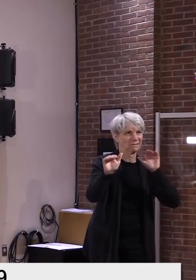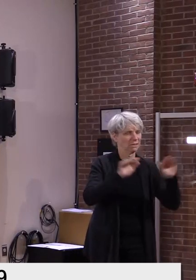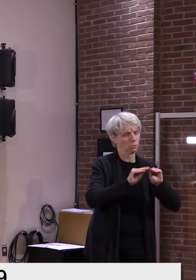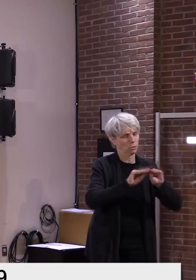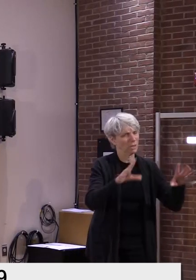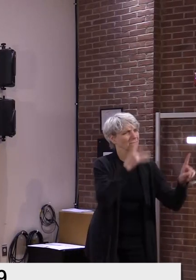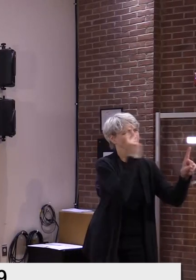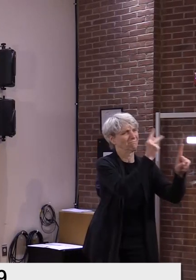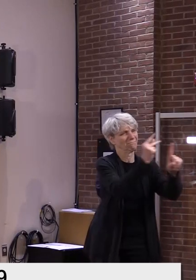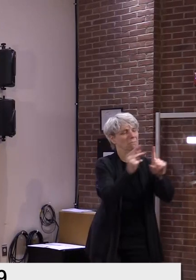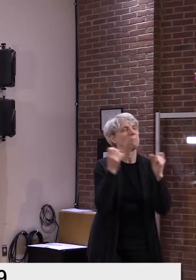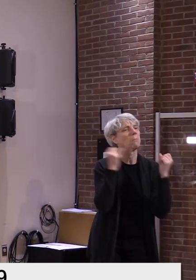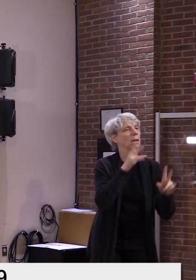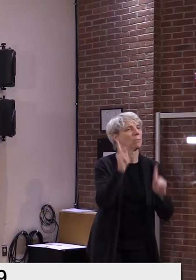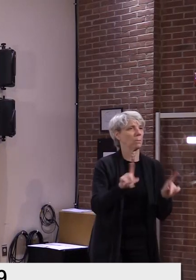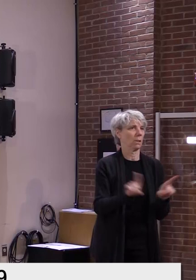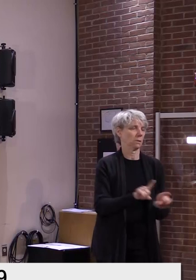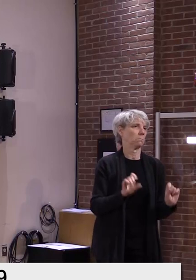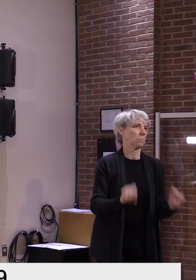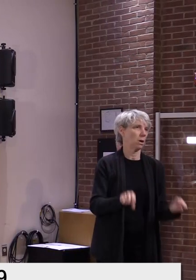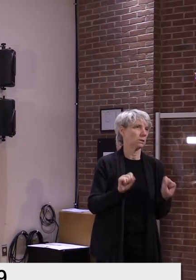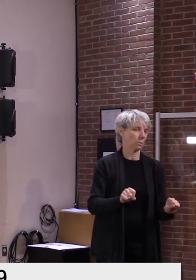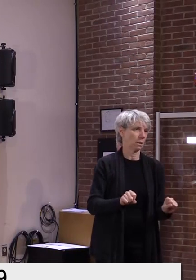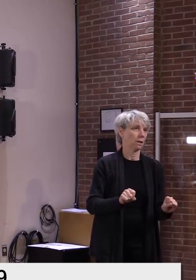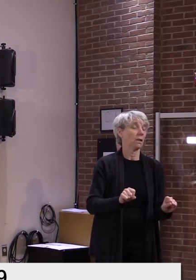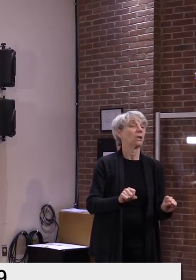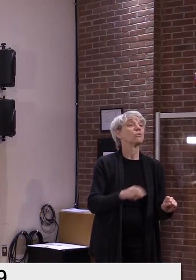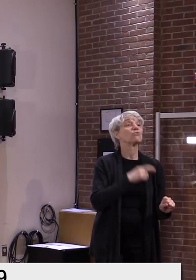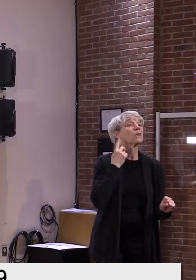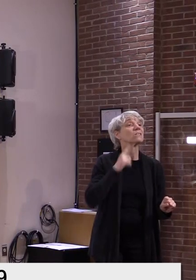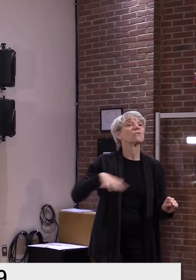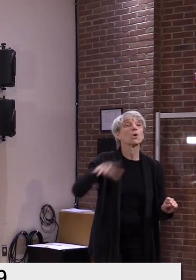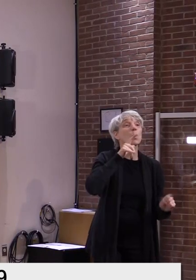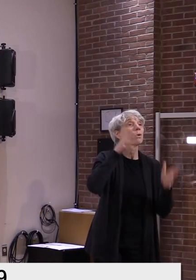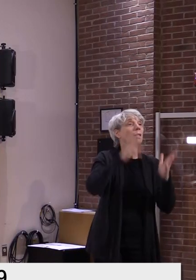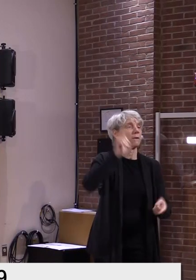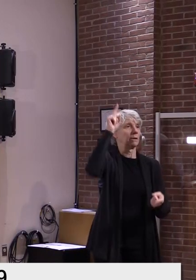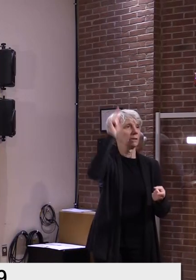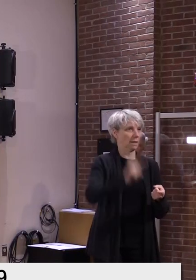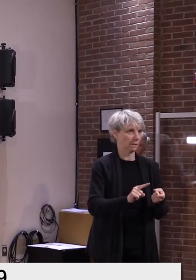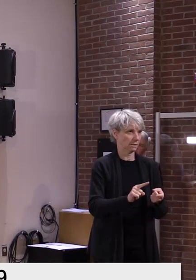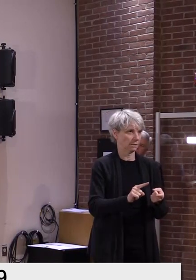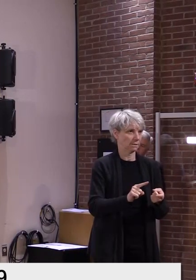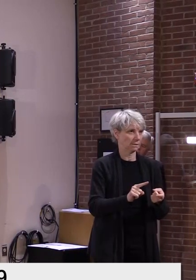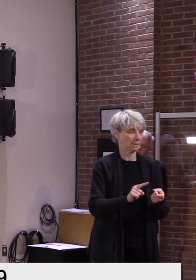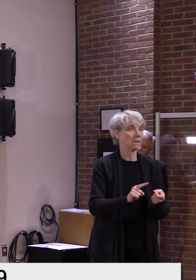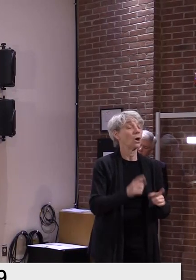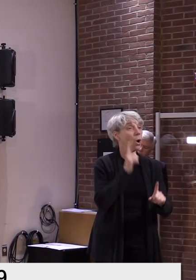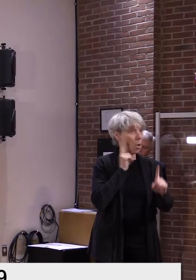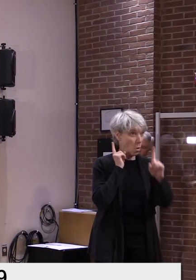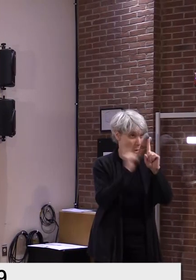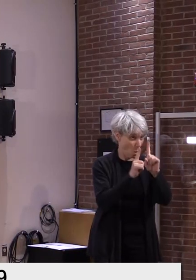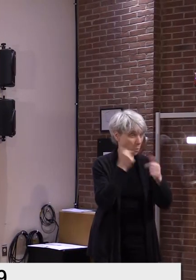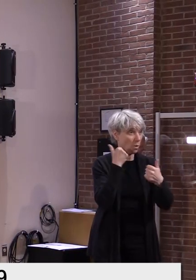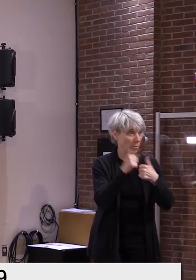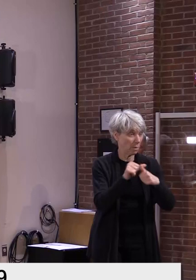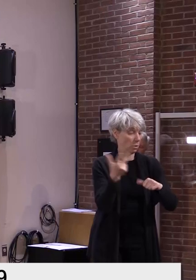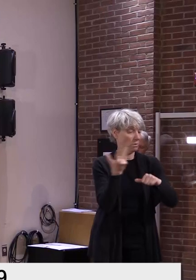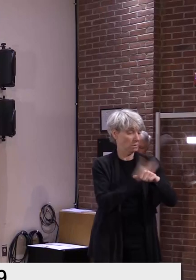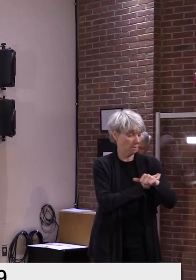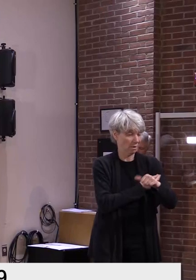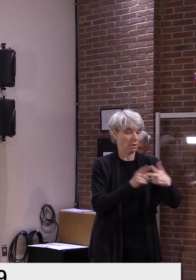fully vaccinated as we can. Fully vaccinated, of course, meaning it's been 2 weeks since your final